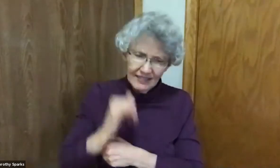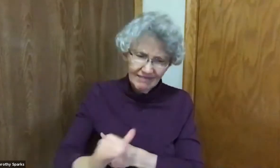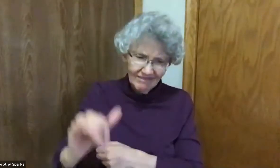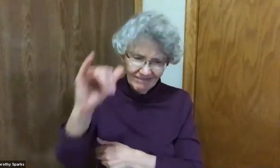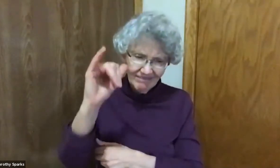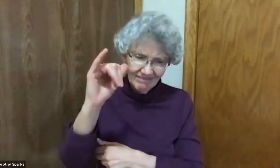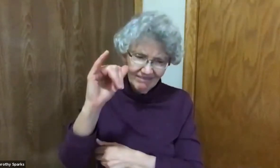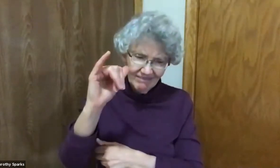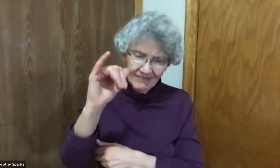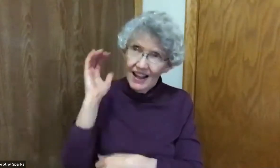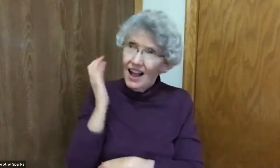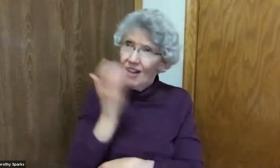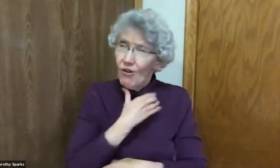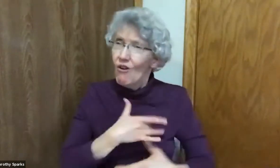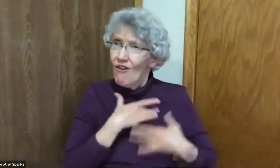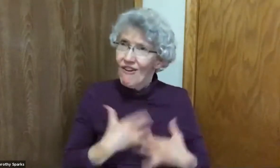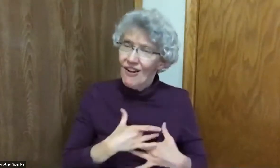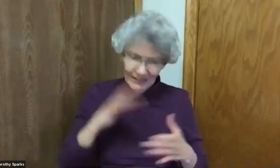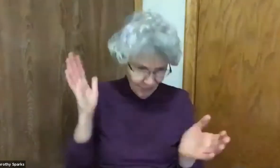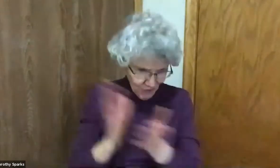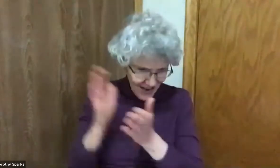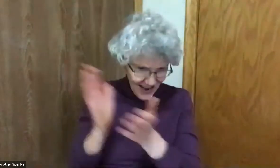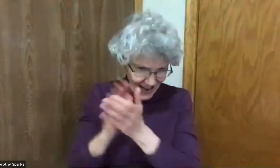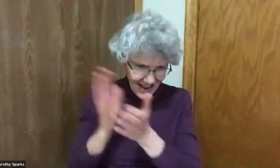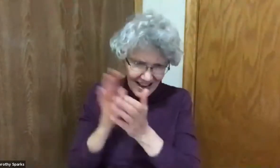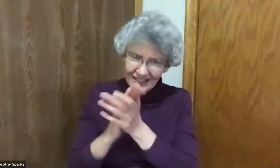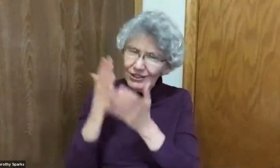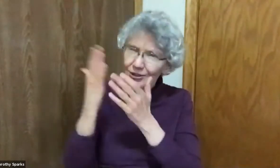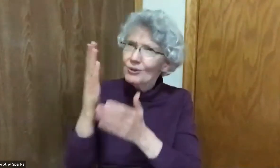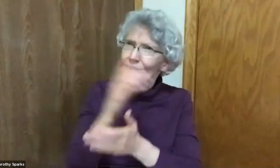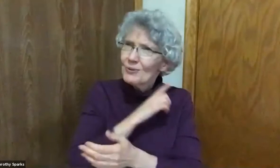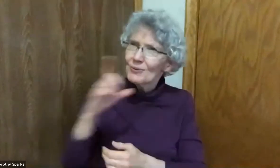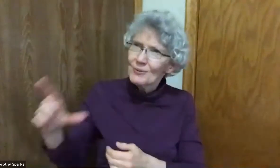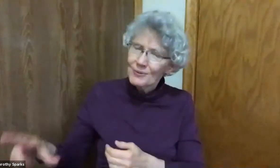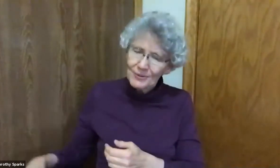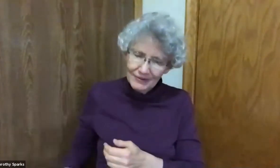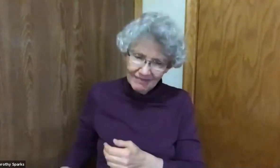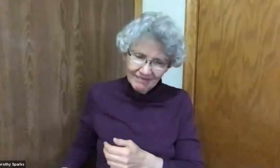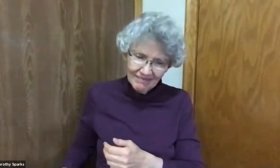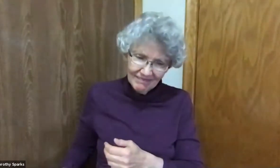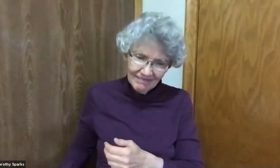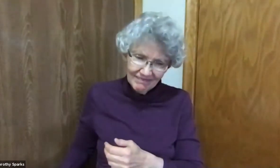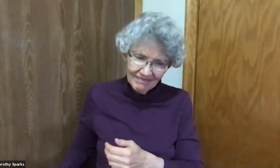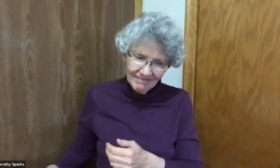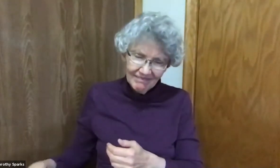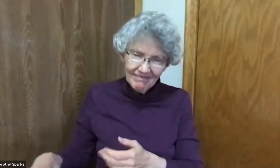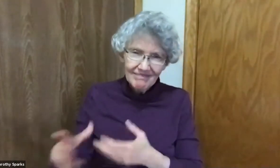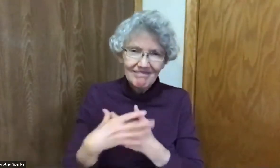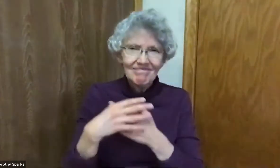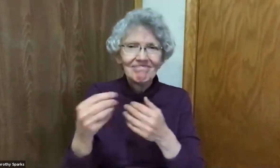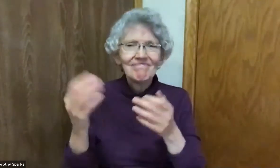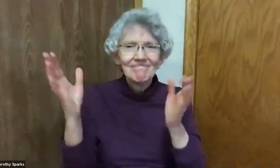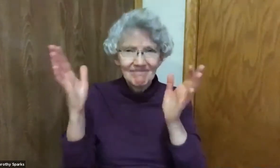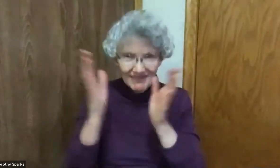You will show your people your love forever. Our hearts praise you, O God.